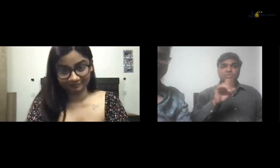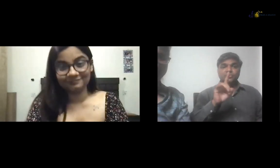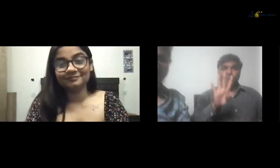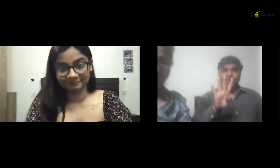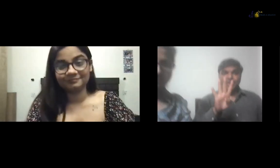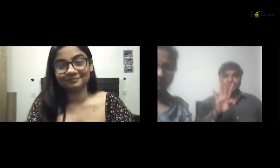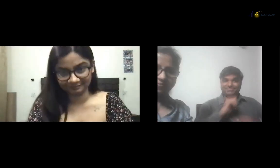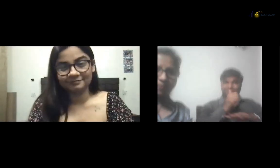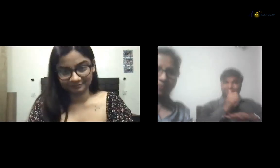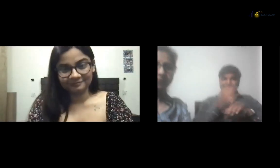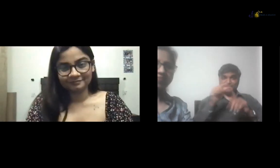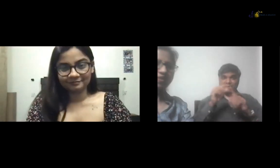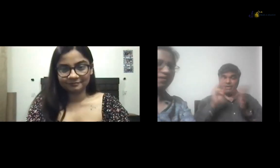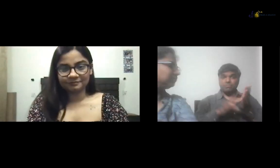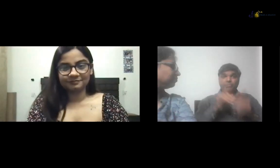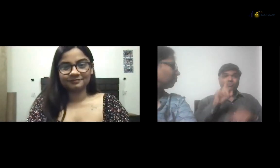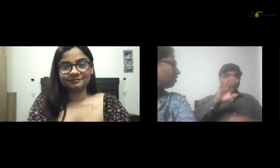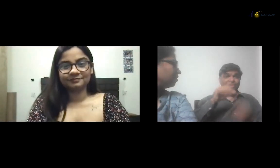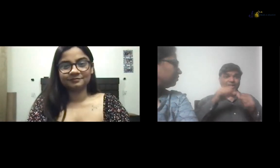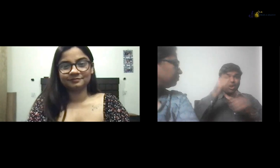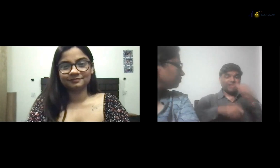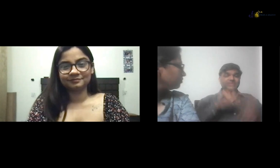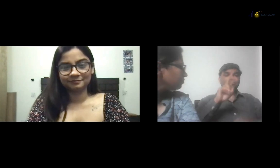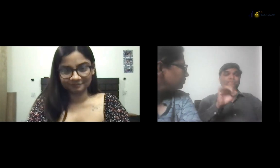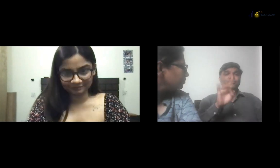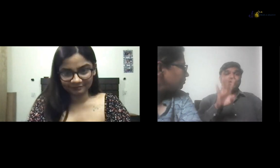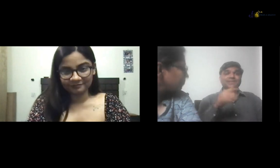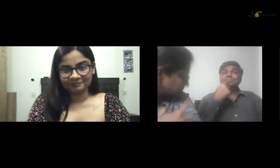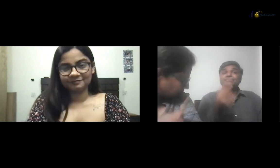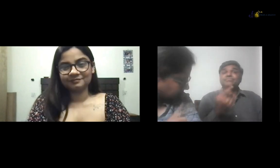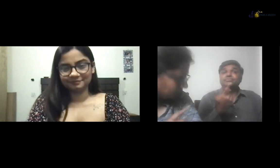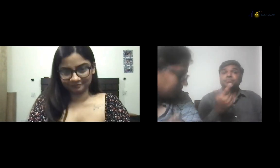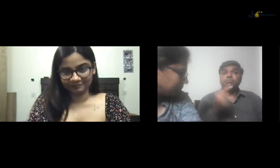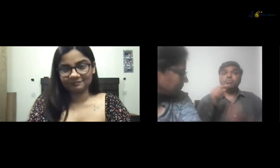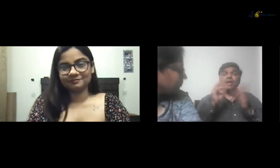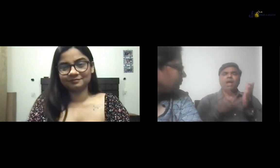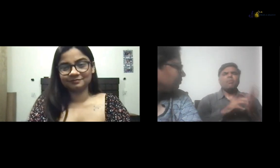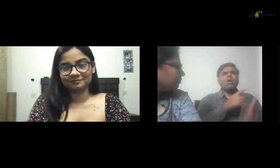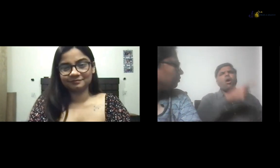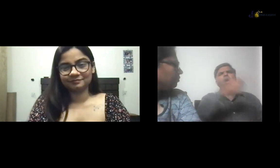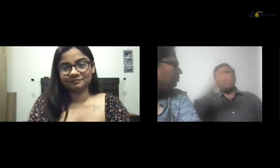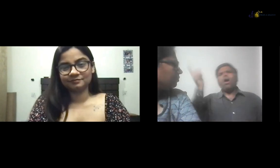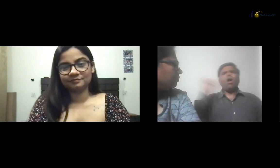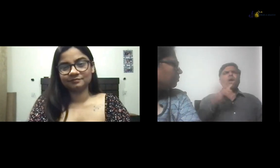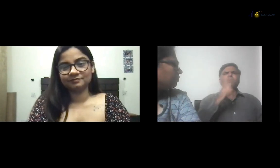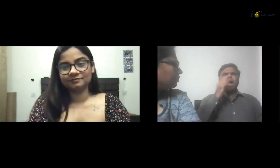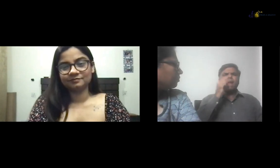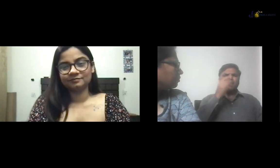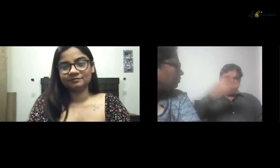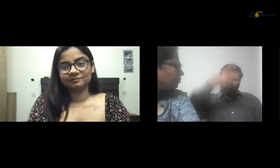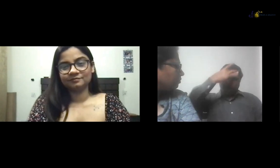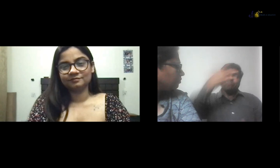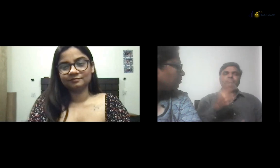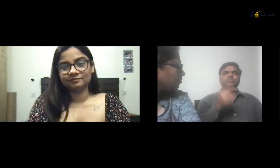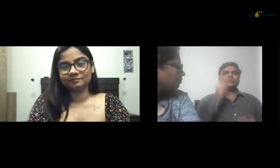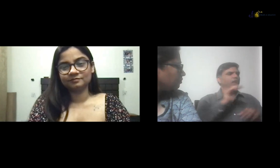Minister Modi has announced in 2014 that yeah, on 15th August, on 14th August, he said that yeah, all